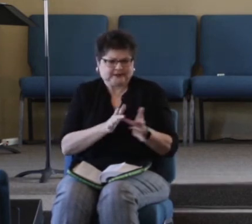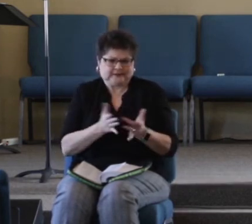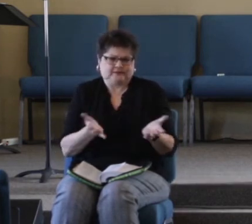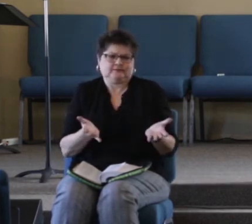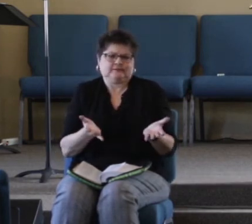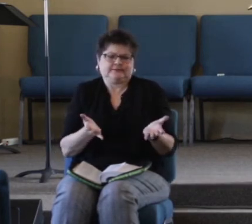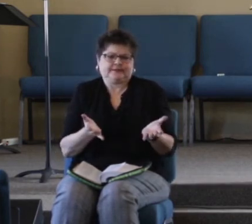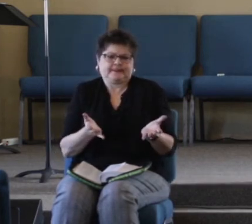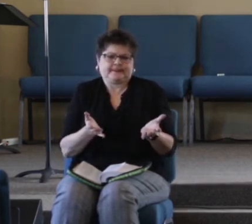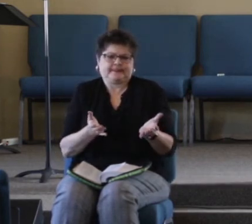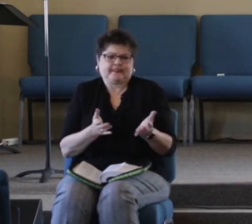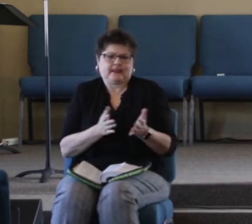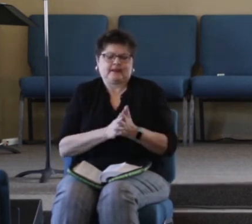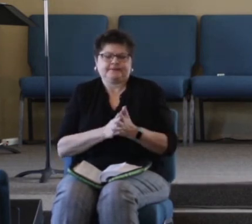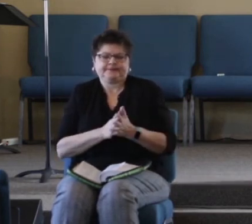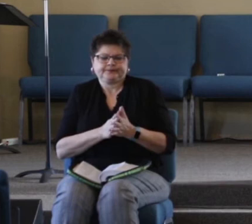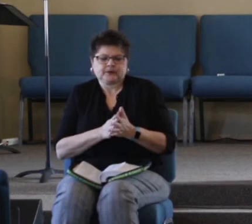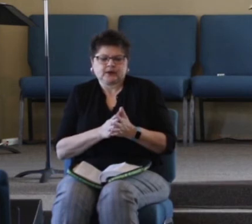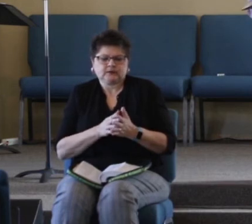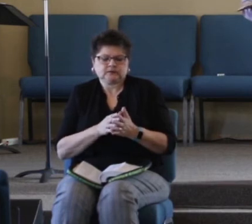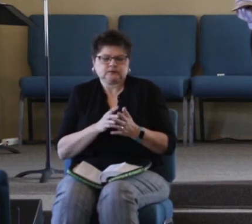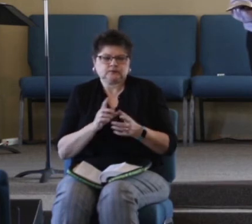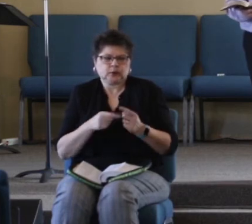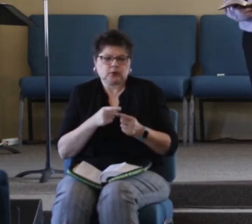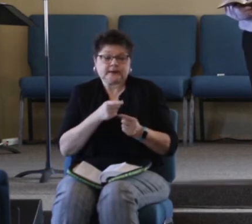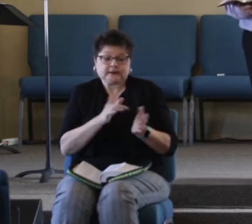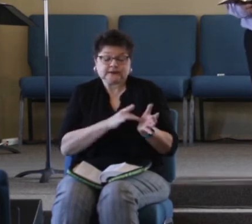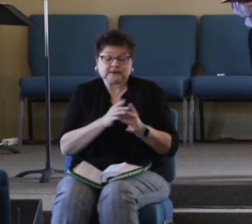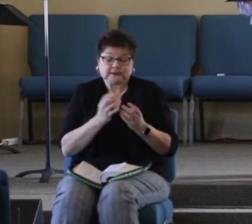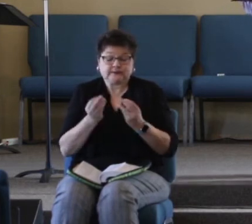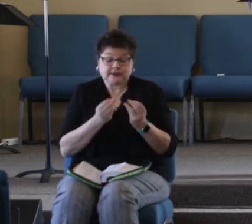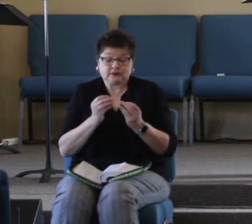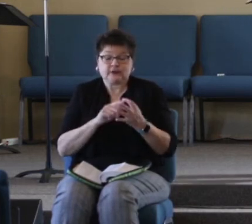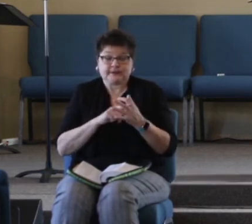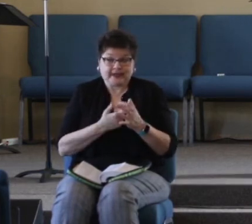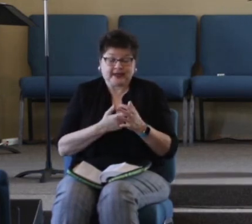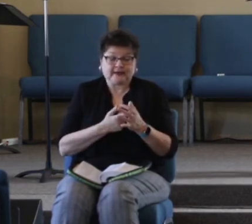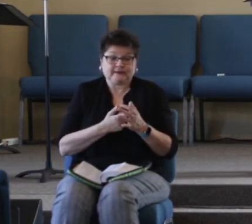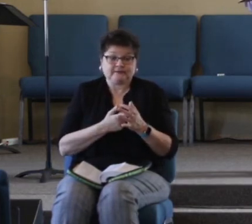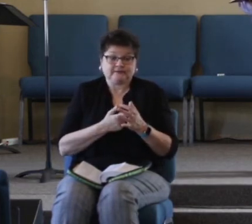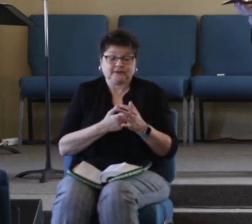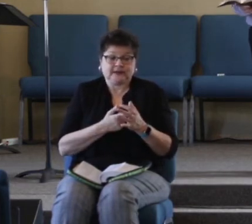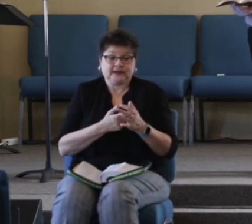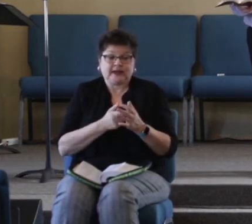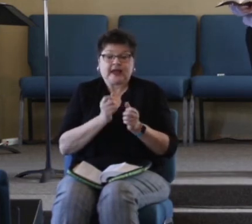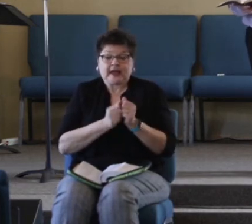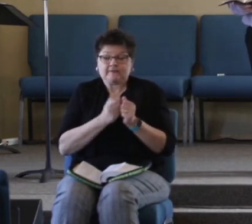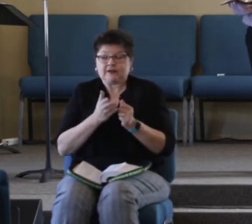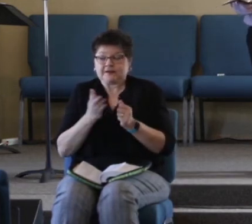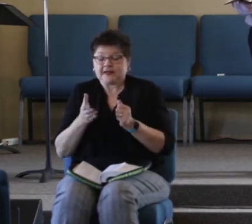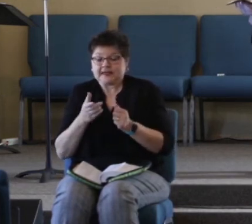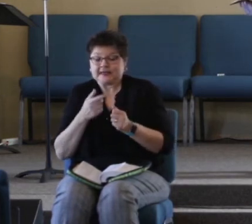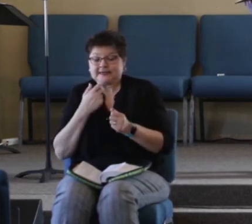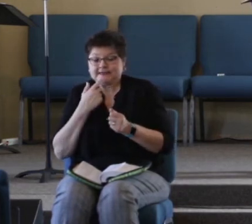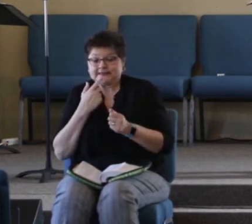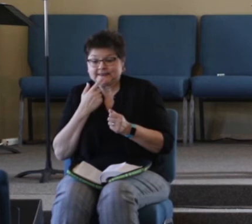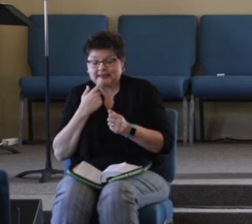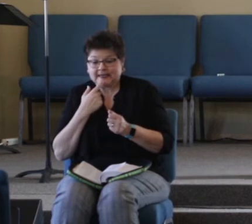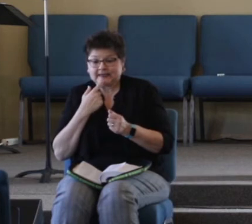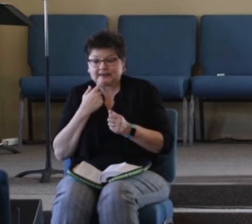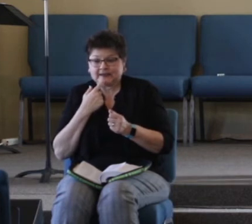first century when Jesus was born and Jesus' ministry began, everything that he said to the known world was